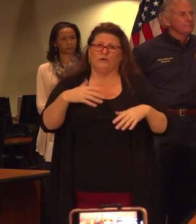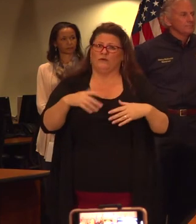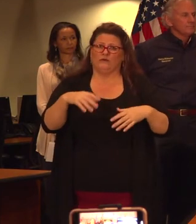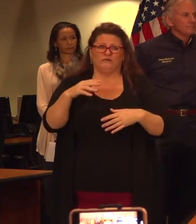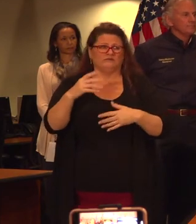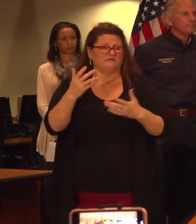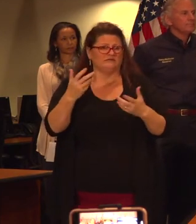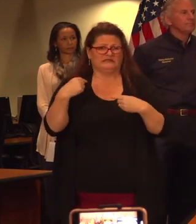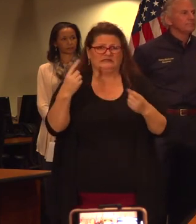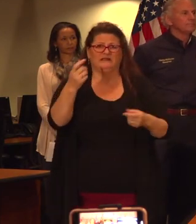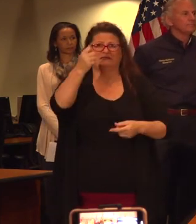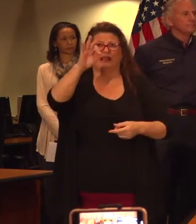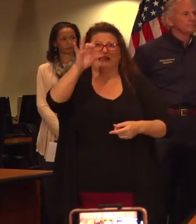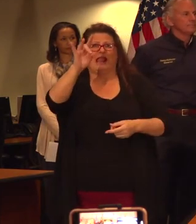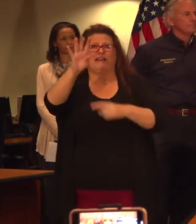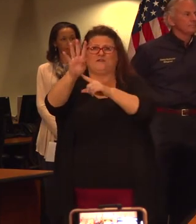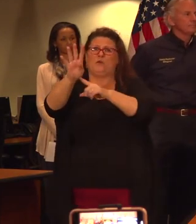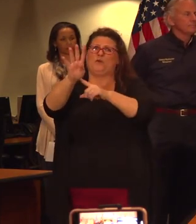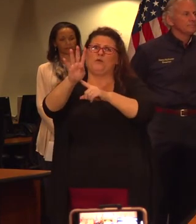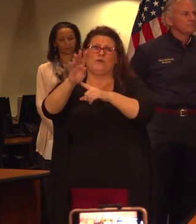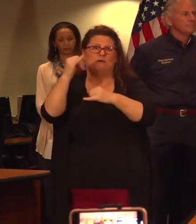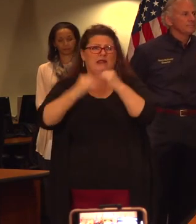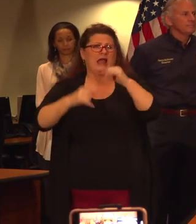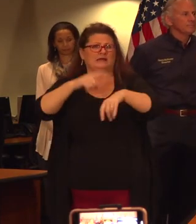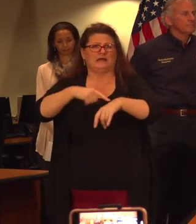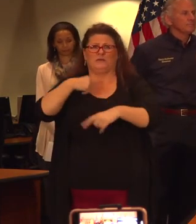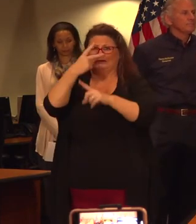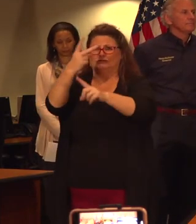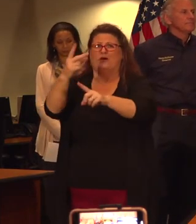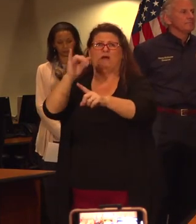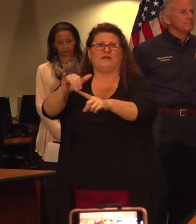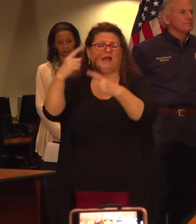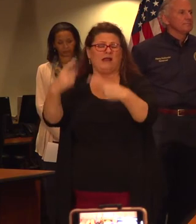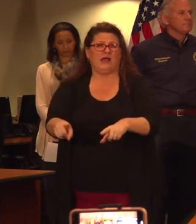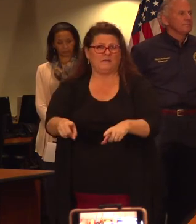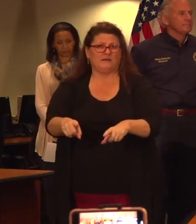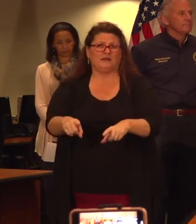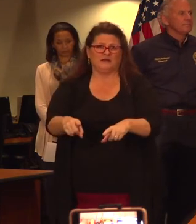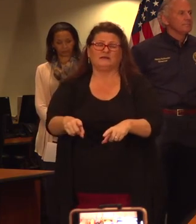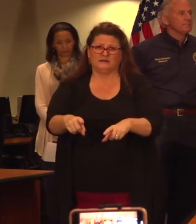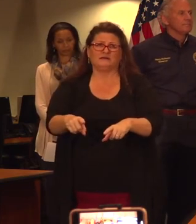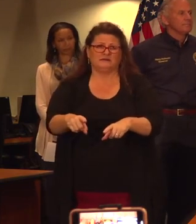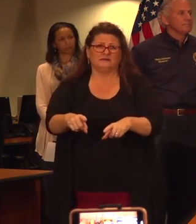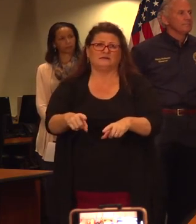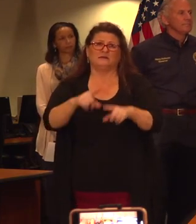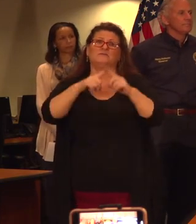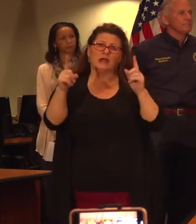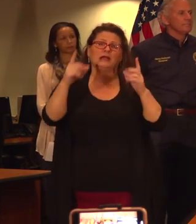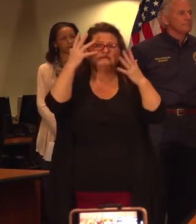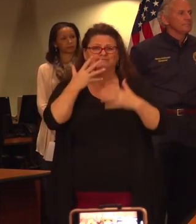tornadoes since 1984, so that gives you an idea of how rare this is. We, of course, unfortunately, have had 9